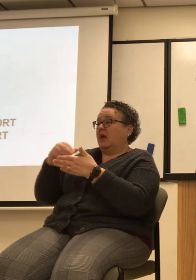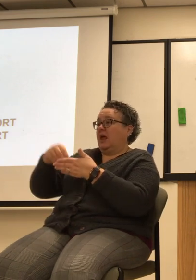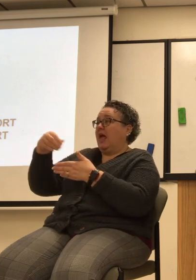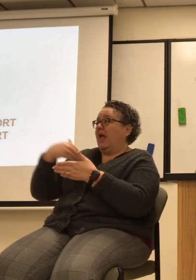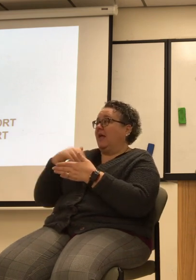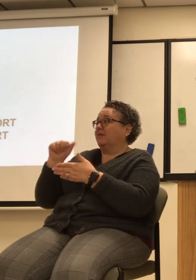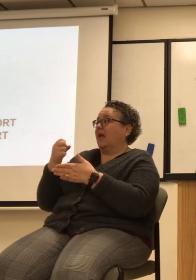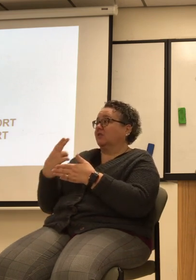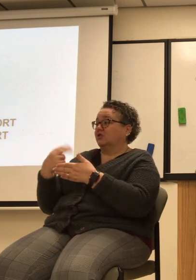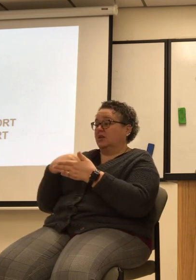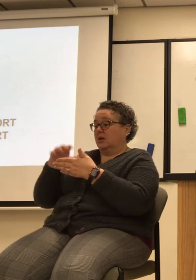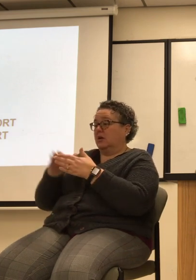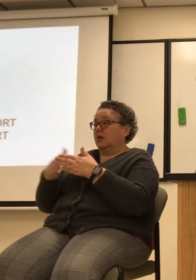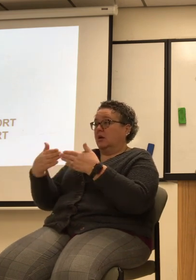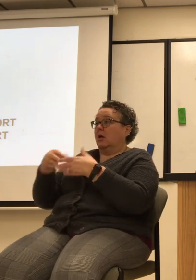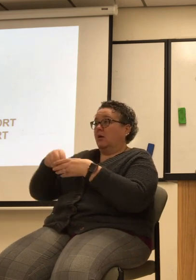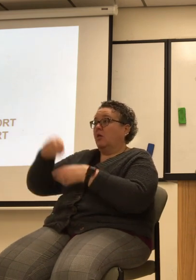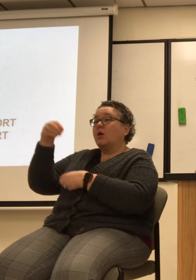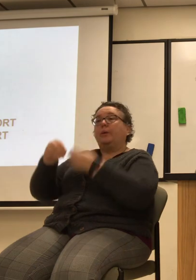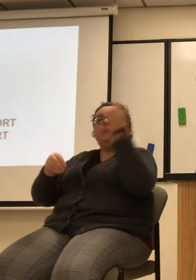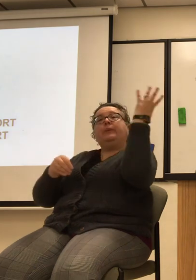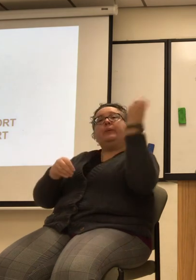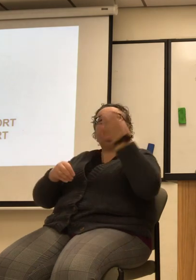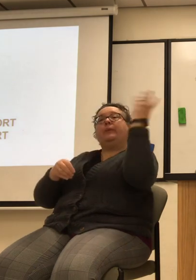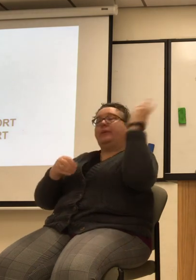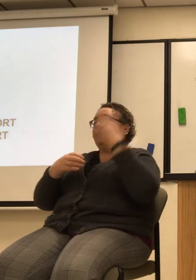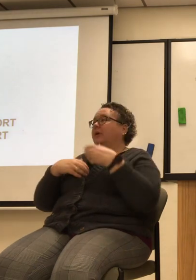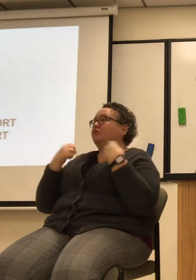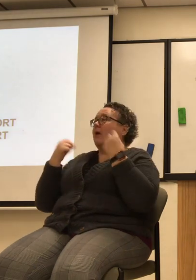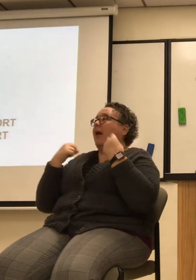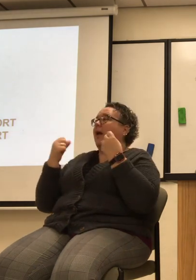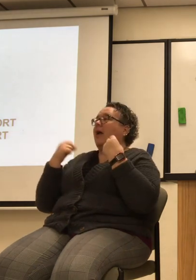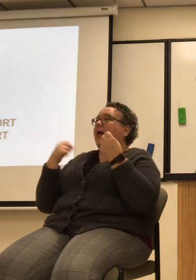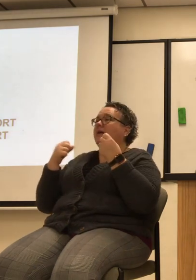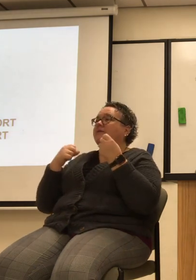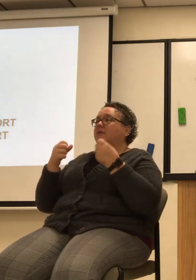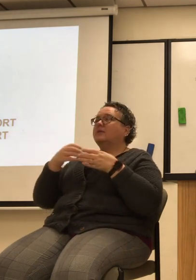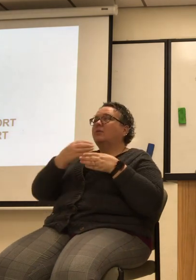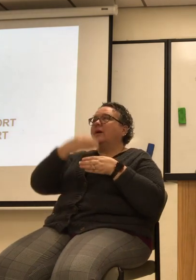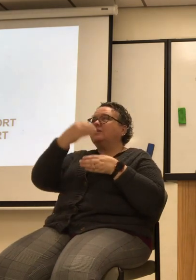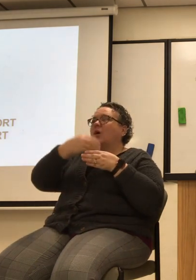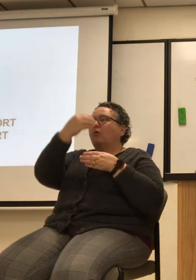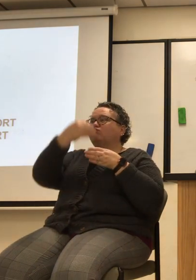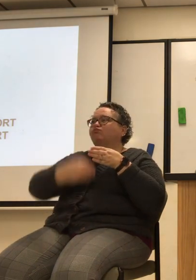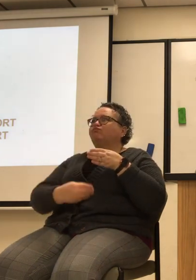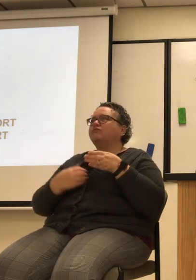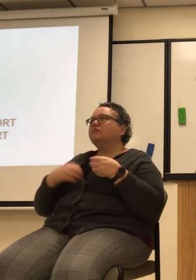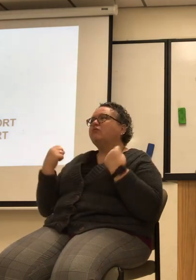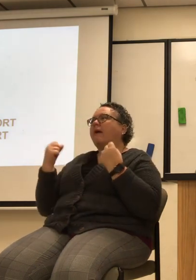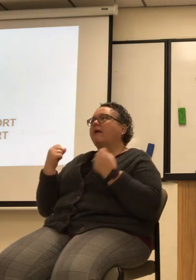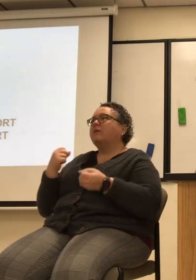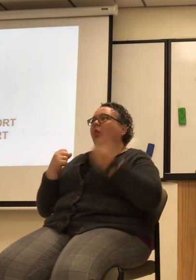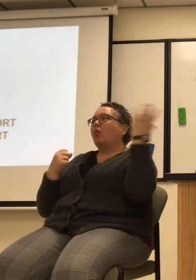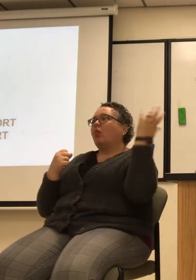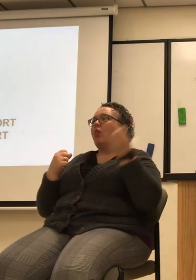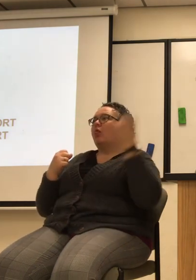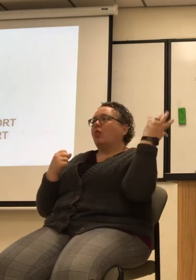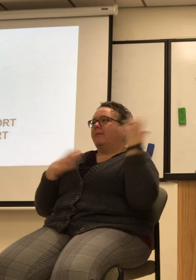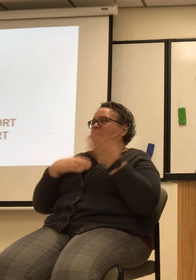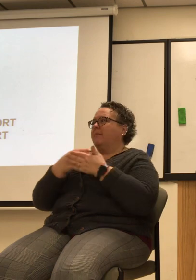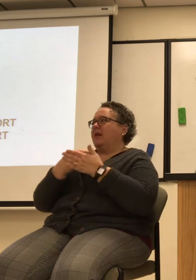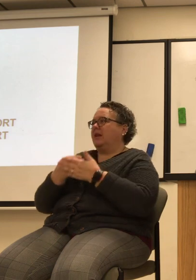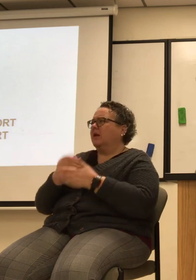drive down the street and just throw my money out the window? Of course not. This is valuable to me. That's why it's in my wallet, my back pocket. No one can